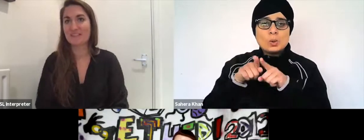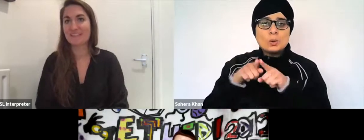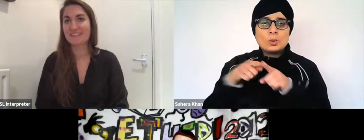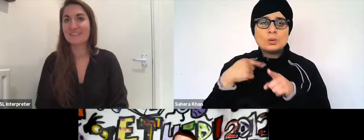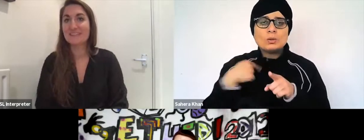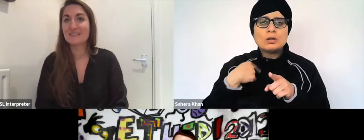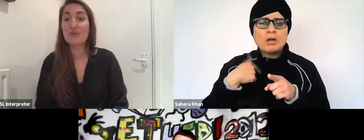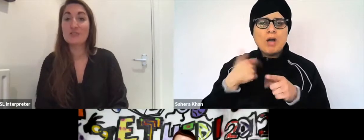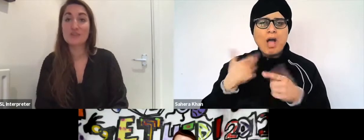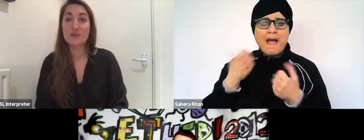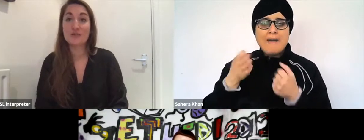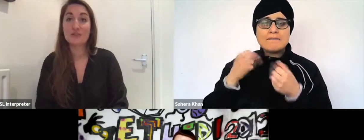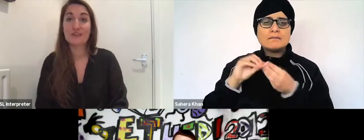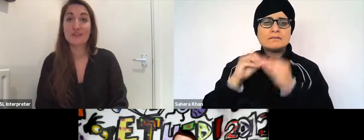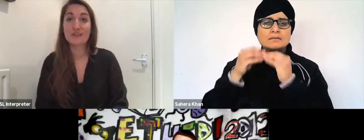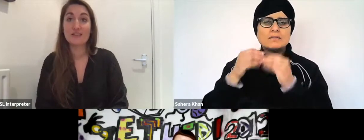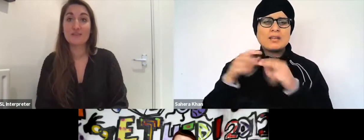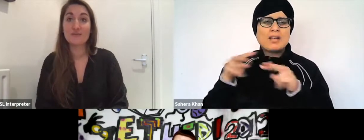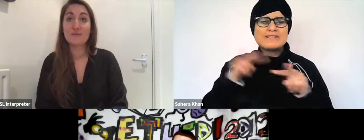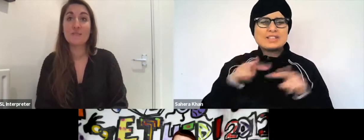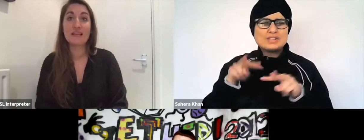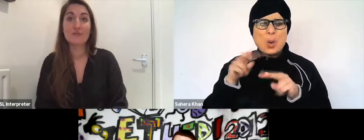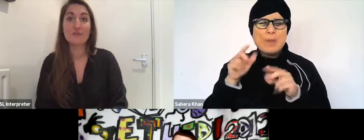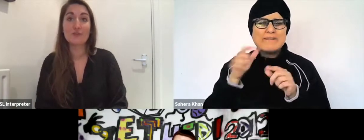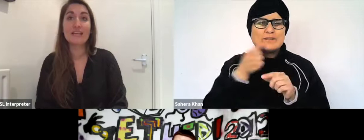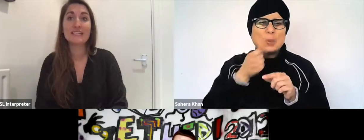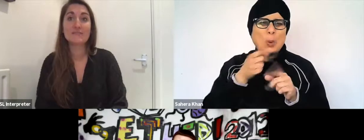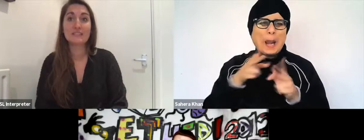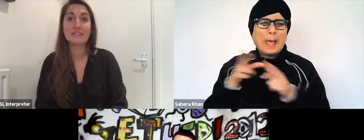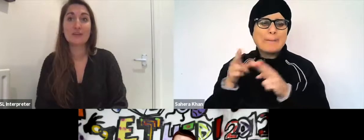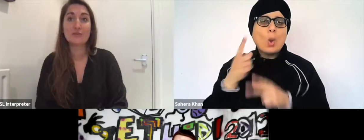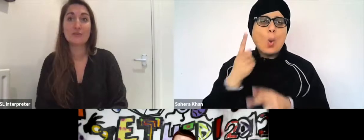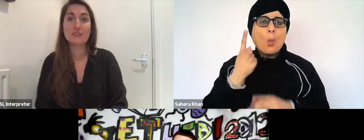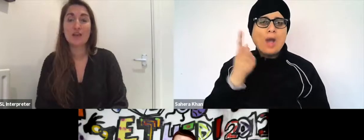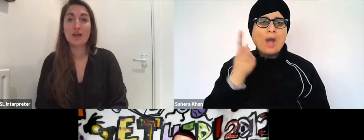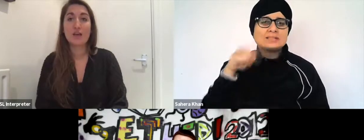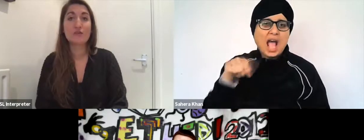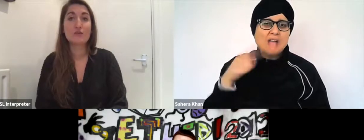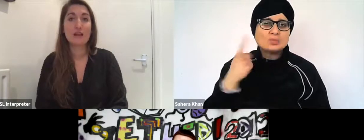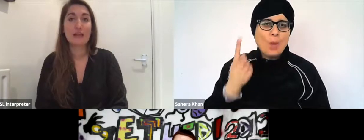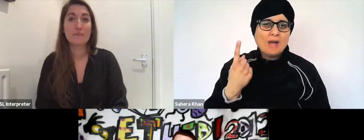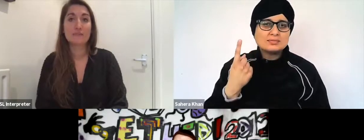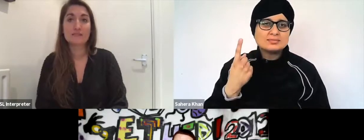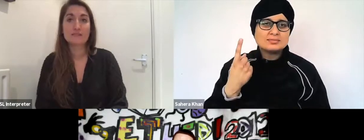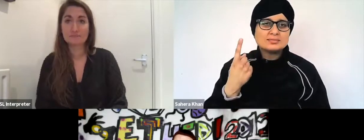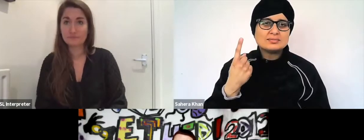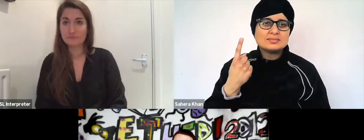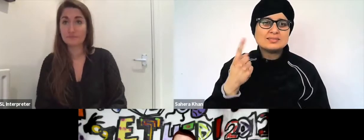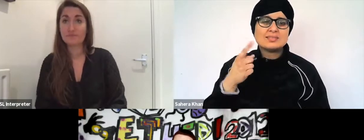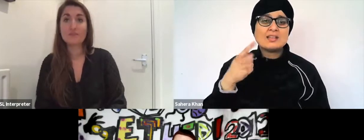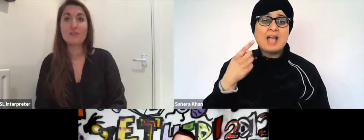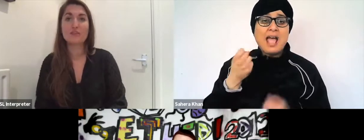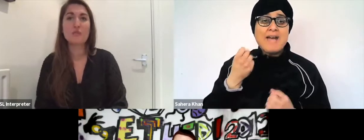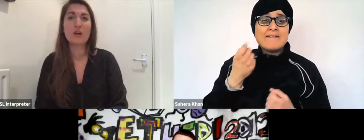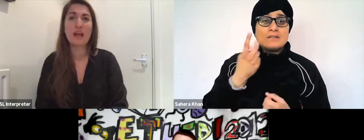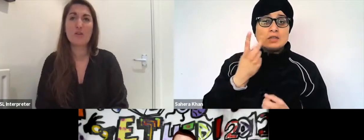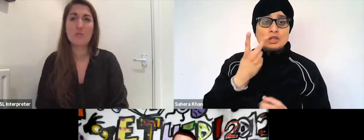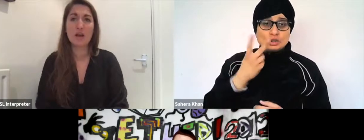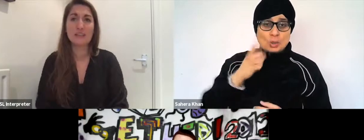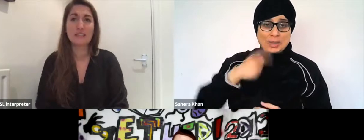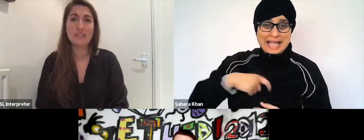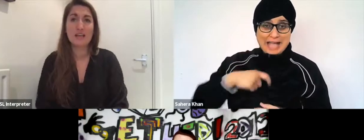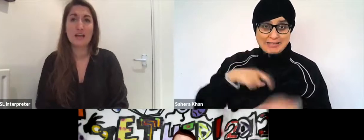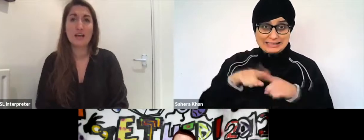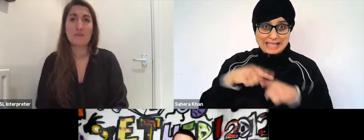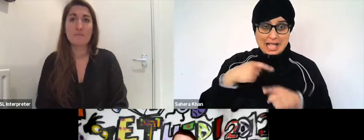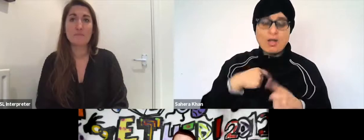Oh, brilliant. Also, for me, I've created videos, a few clips. So one out of